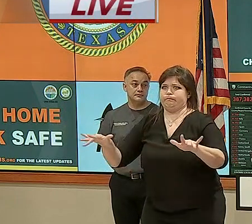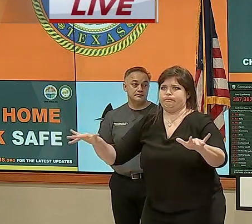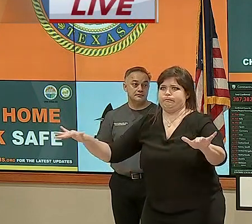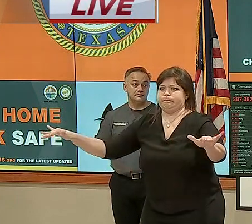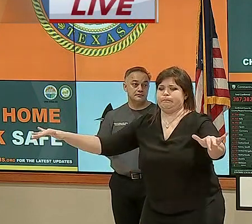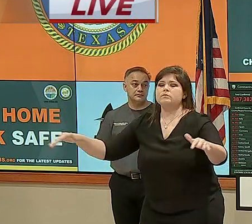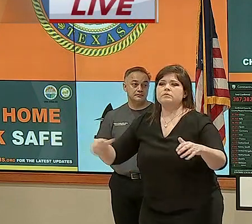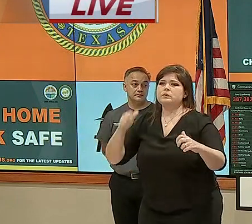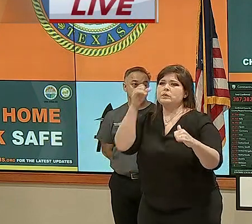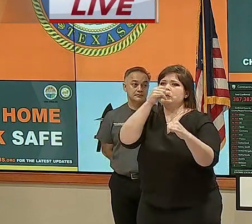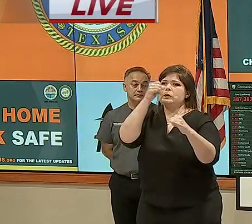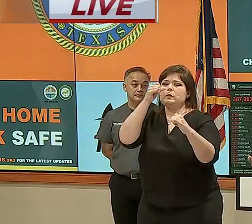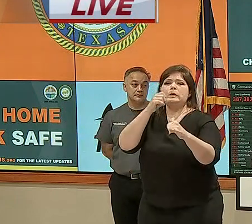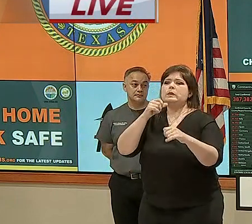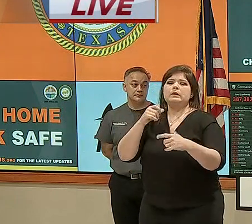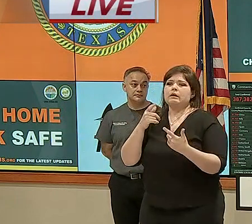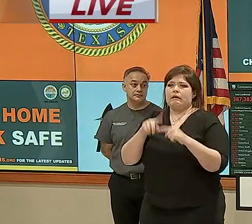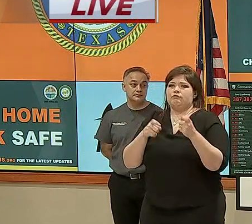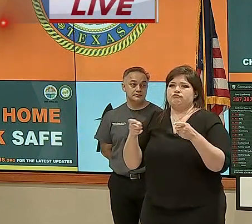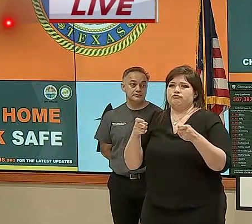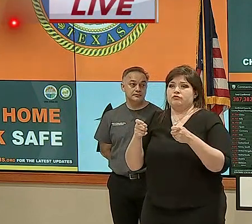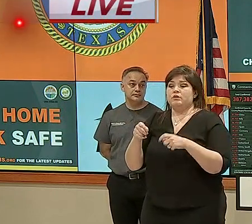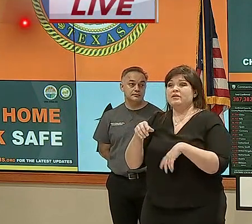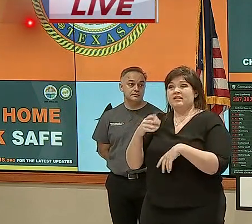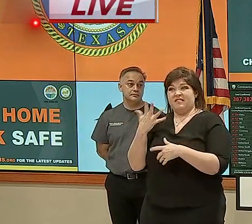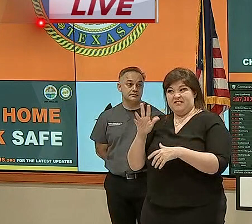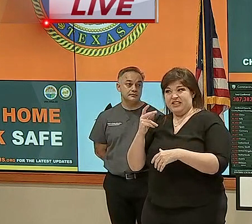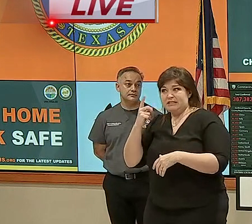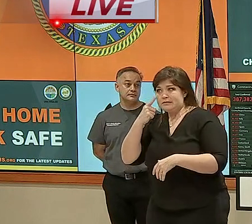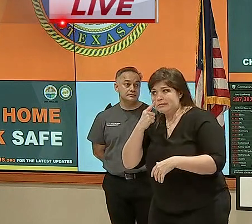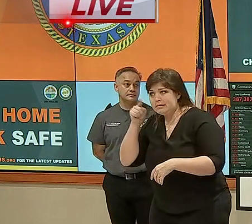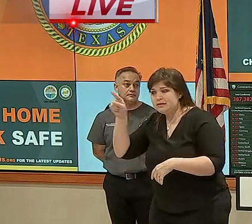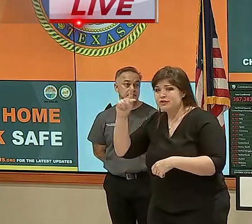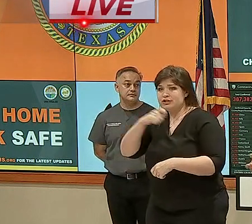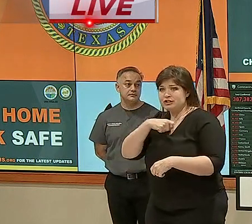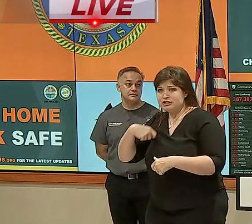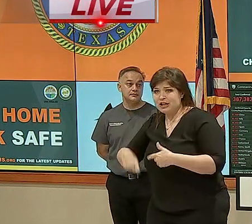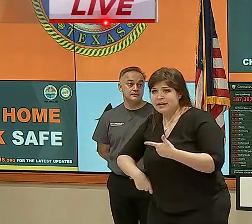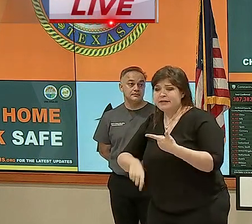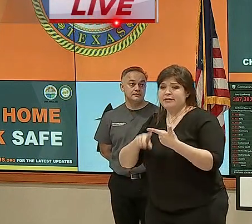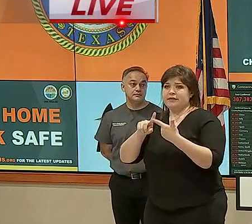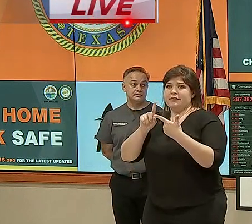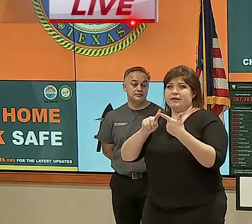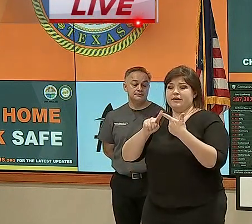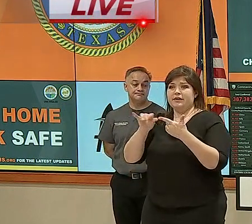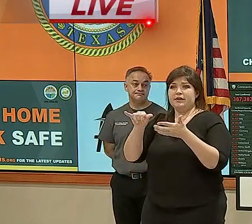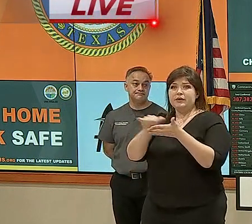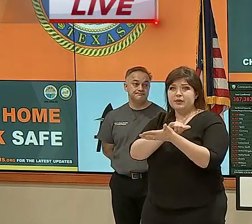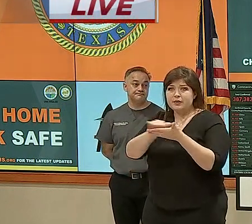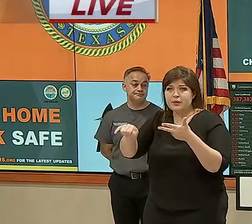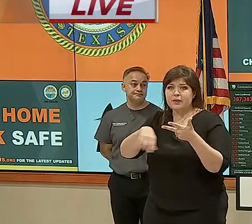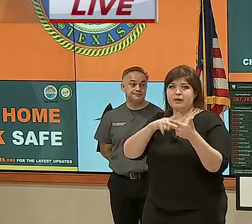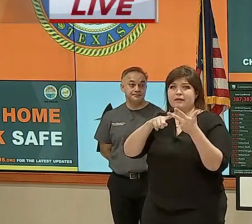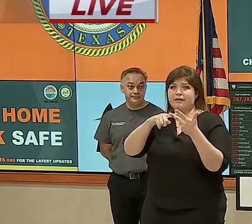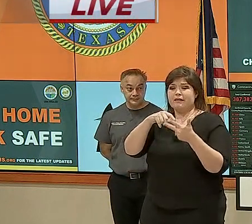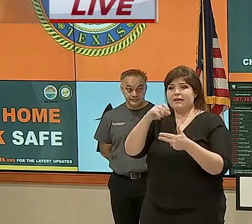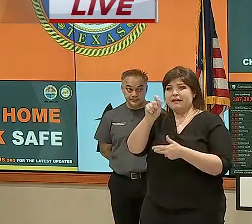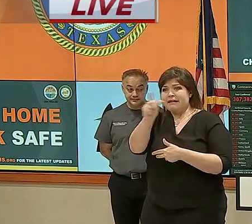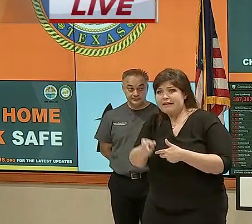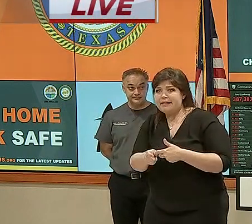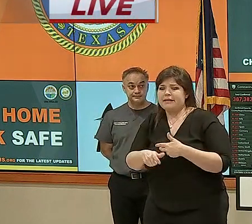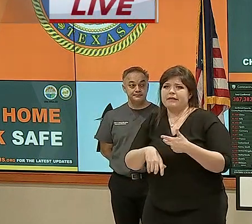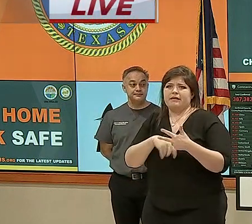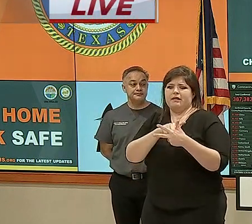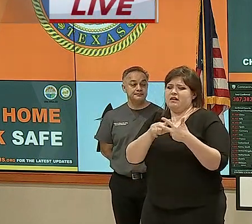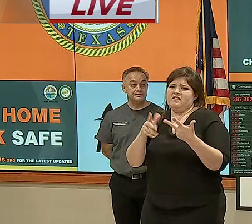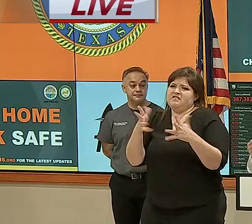if you look at Northern Italy, if you look at what's emerging in New York City, much to our alarm right now, those are communities where this has gotten